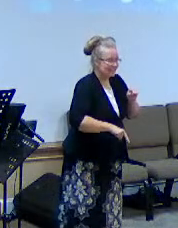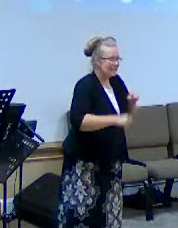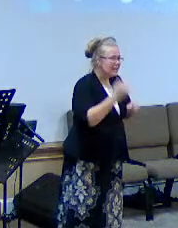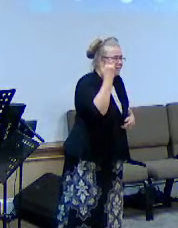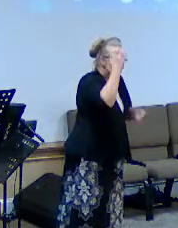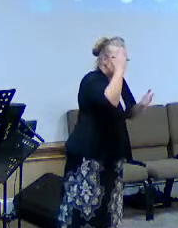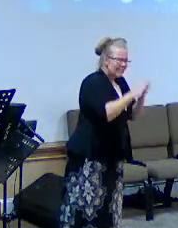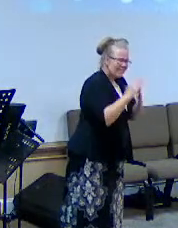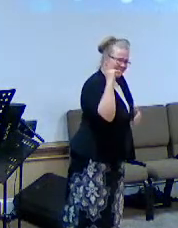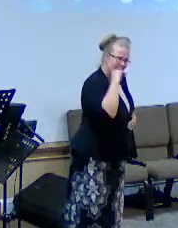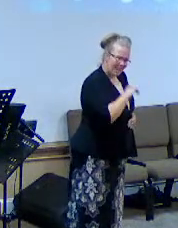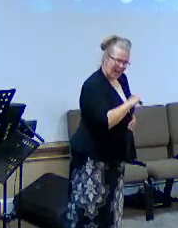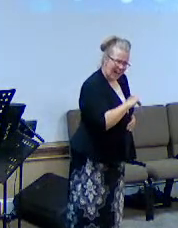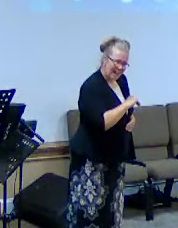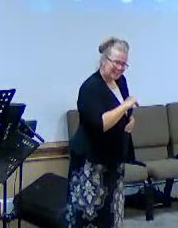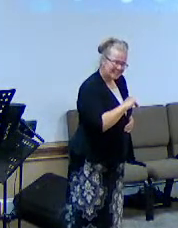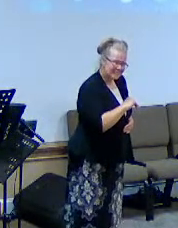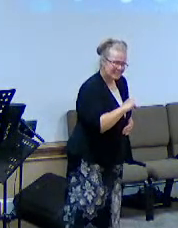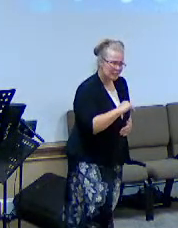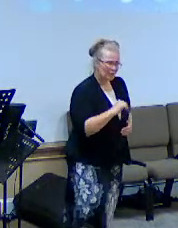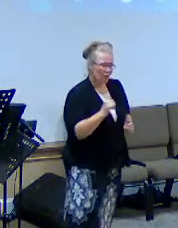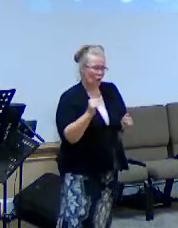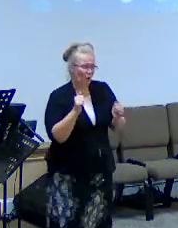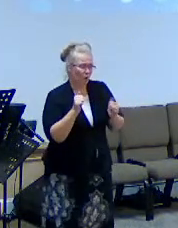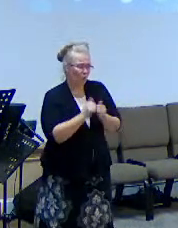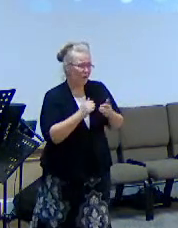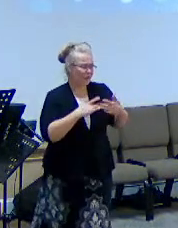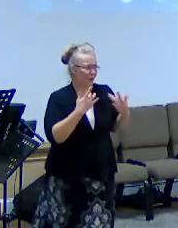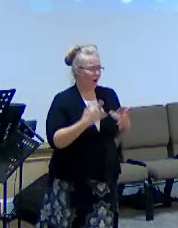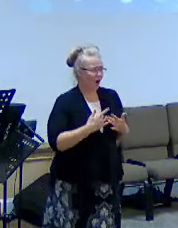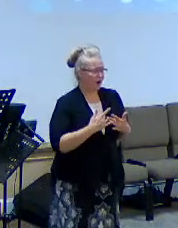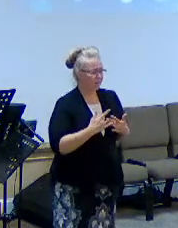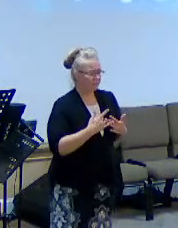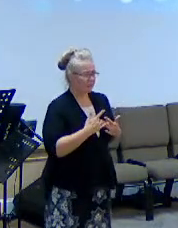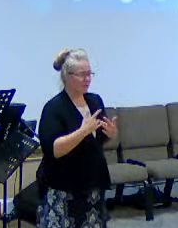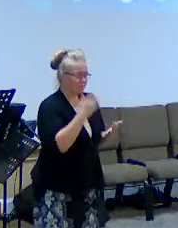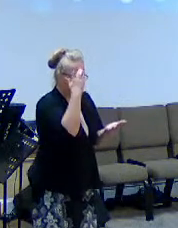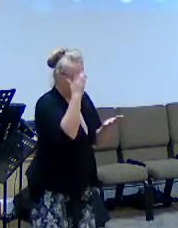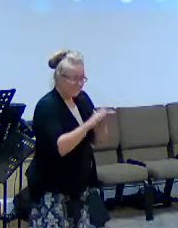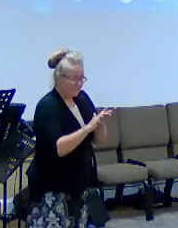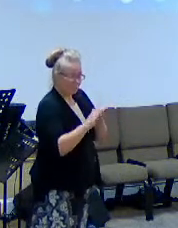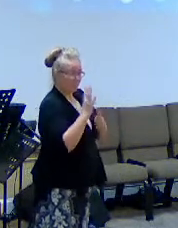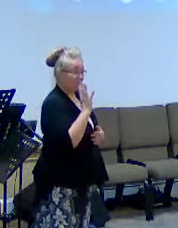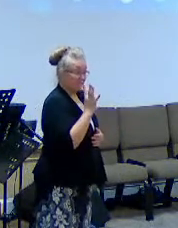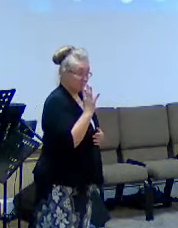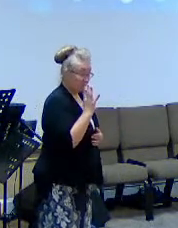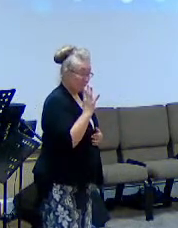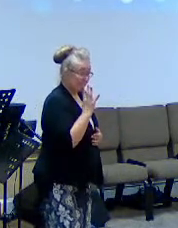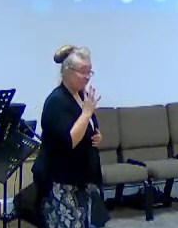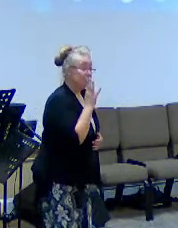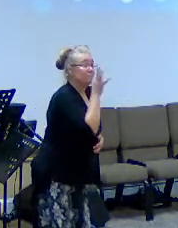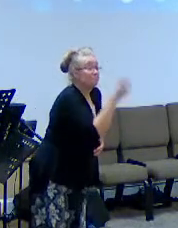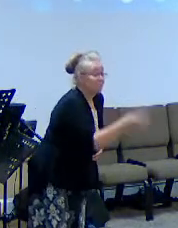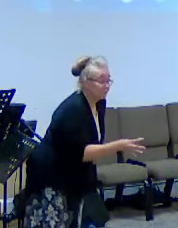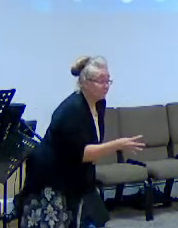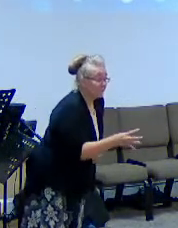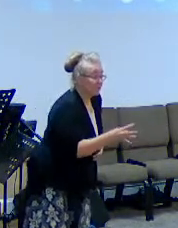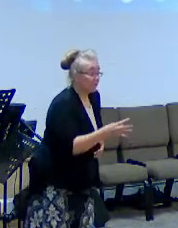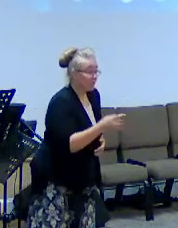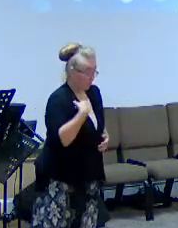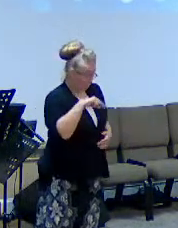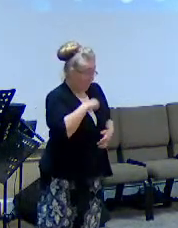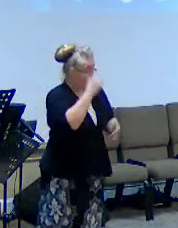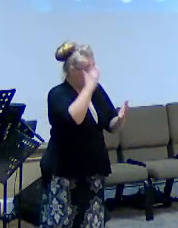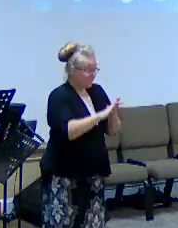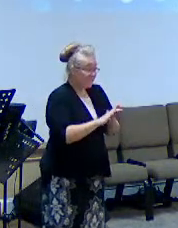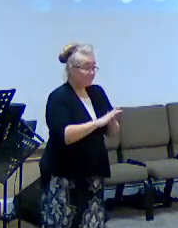lies that he's deceiving us with our heart, then by what we believe, we will speak out. And now we've